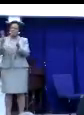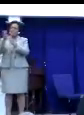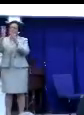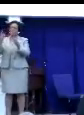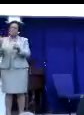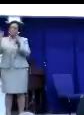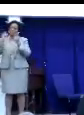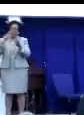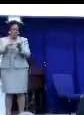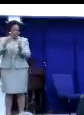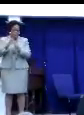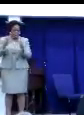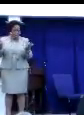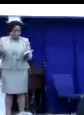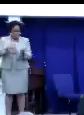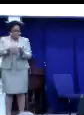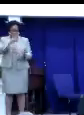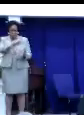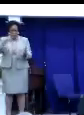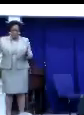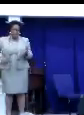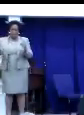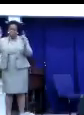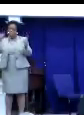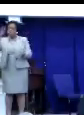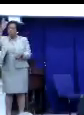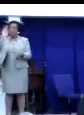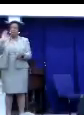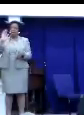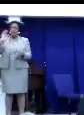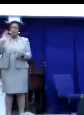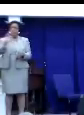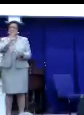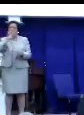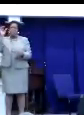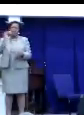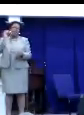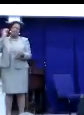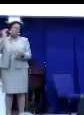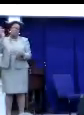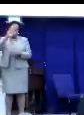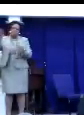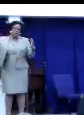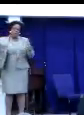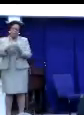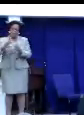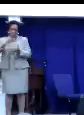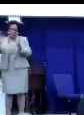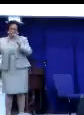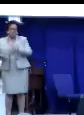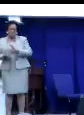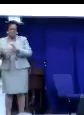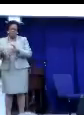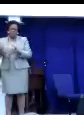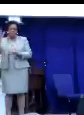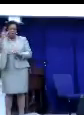Let's go back to the scripture. David went to God's house. And David, after he had all the mess that he had going on to